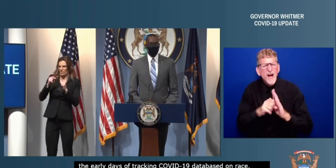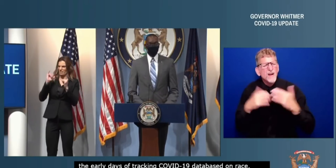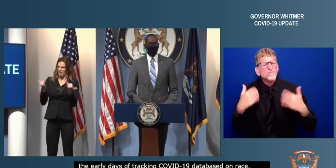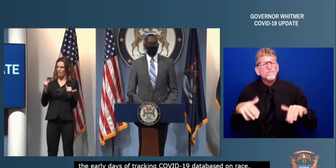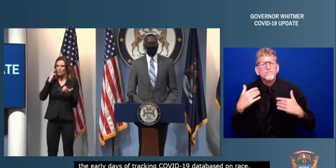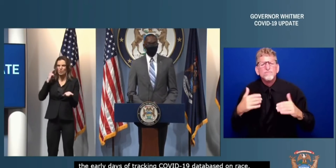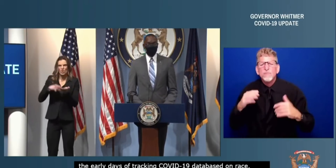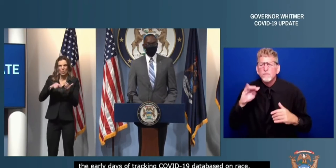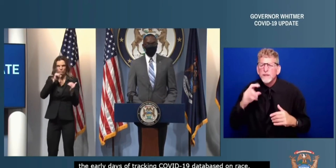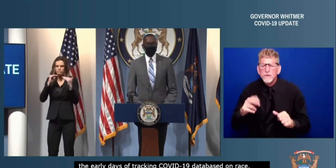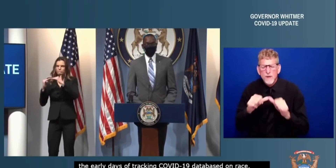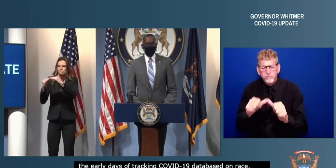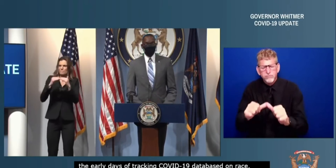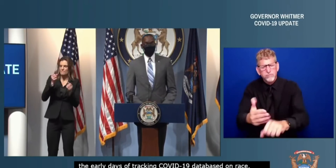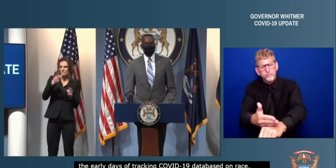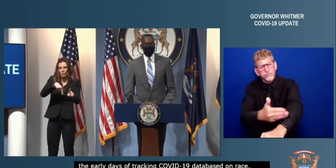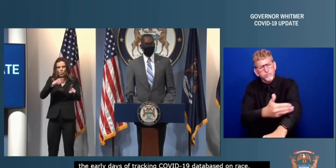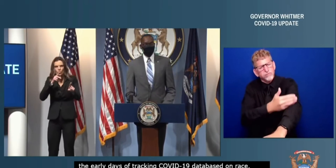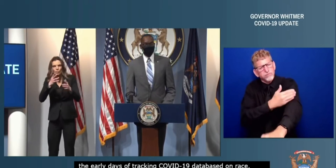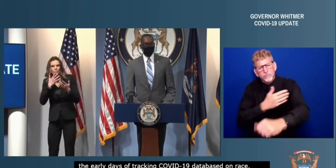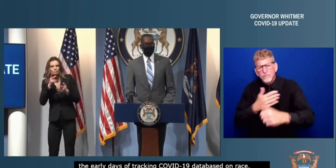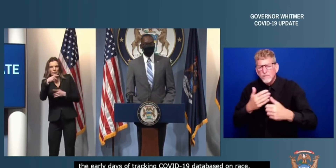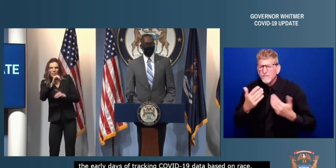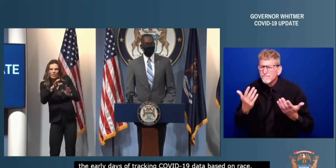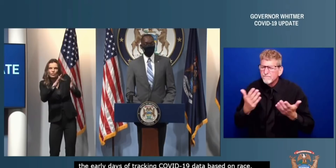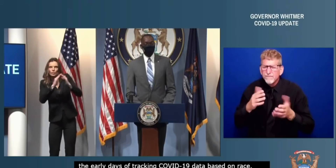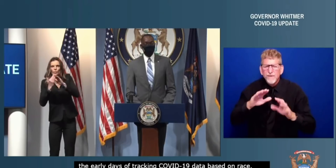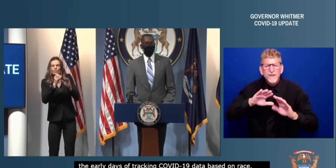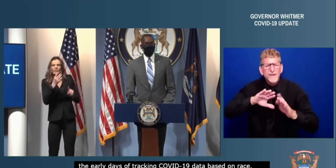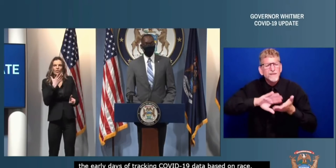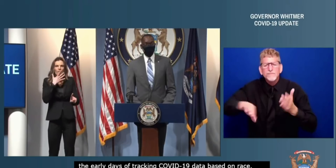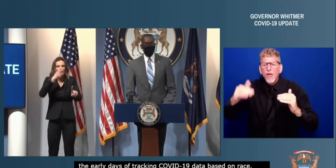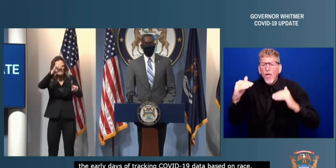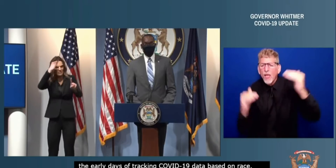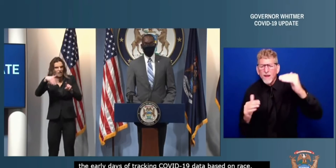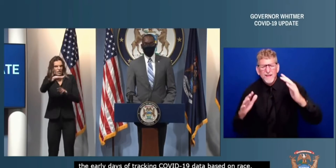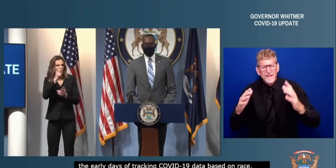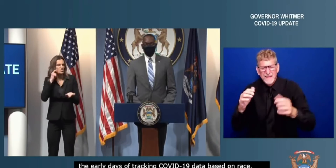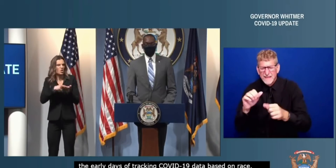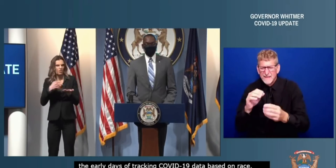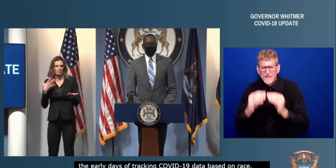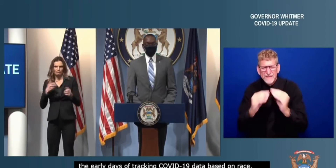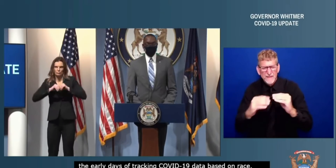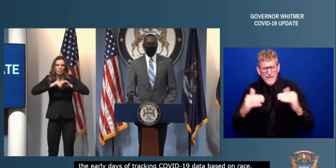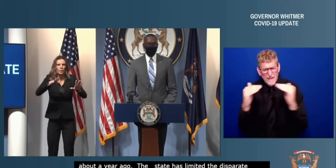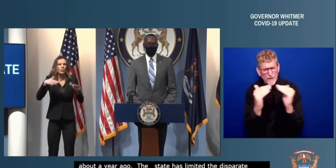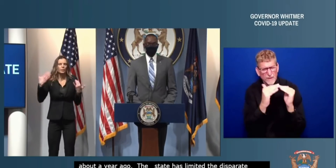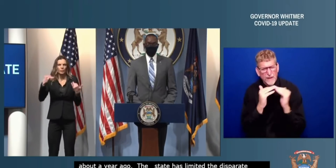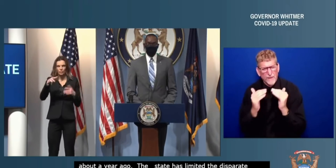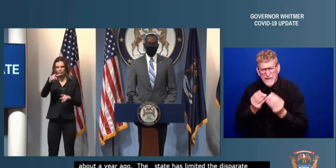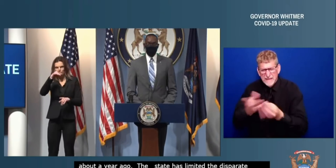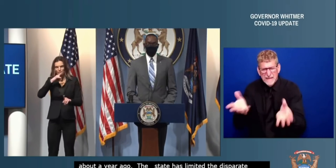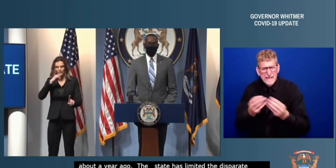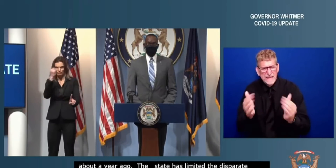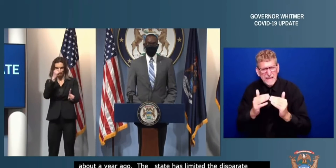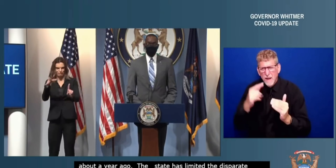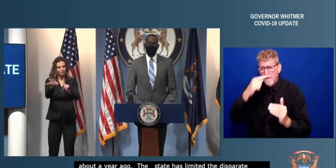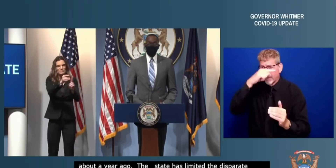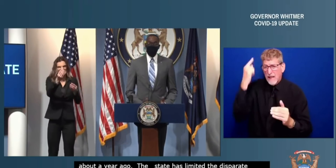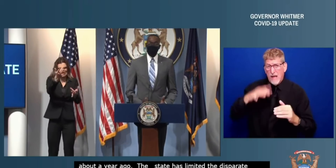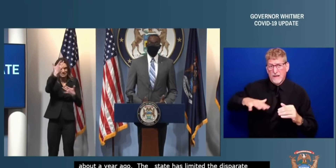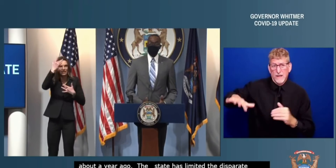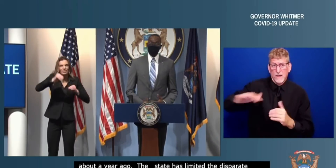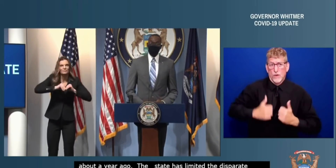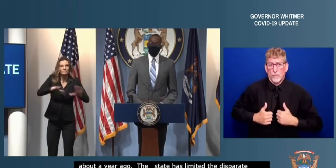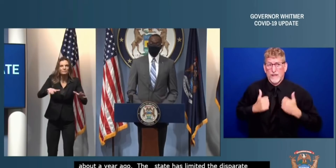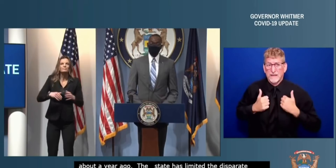COVID-19 on communities of color, with black residents accounting for less than 11% of the cases. We